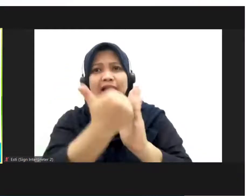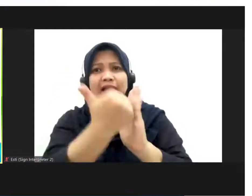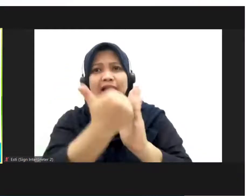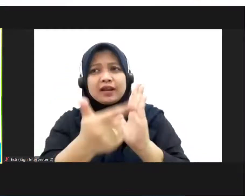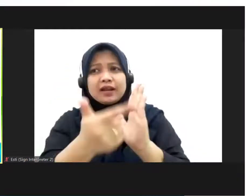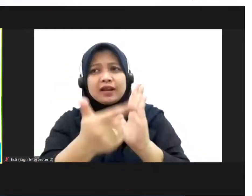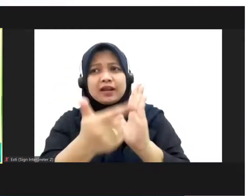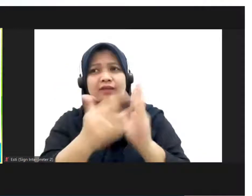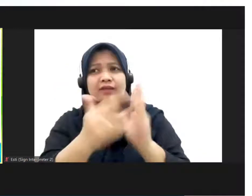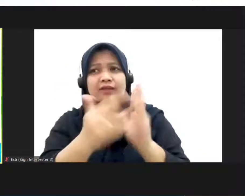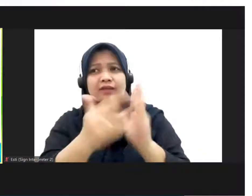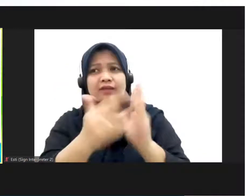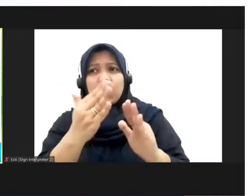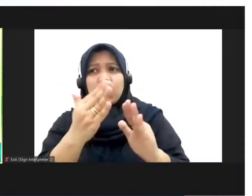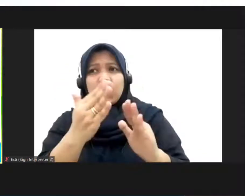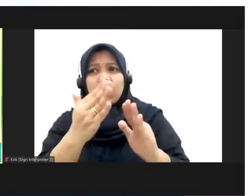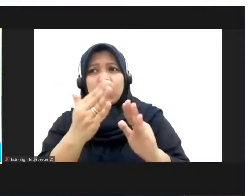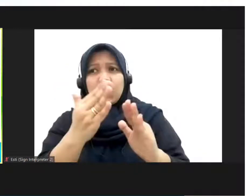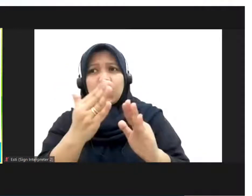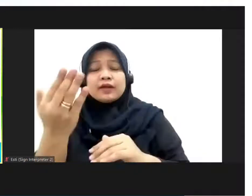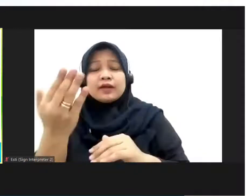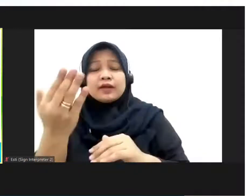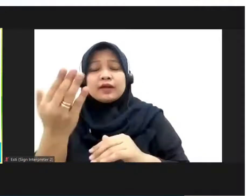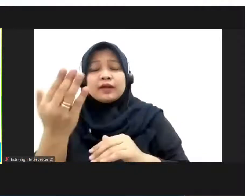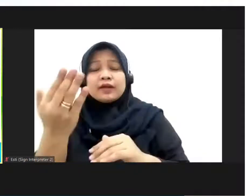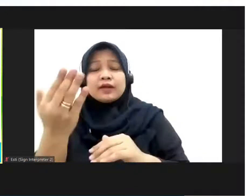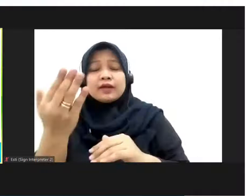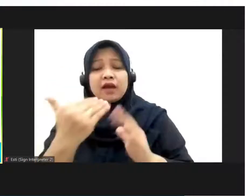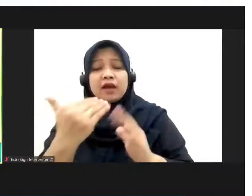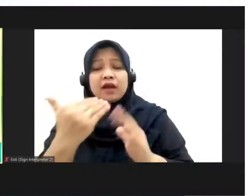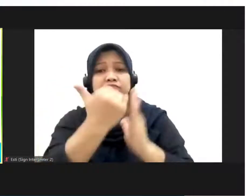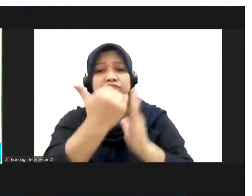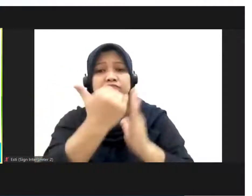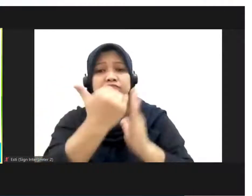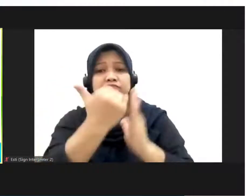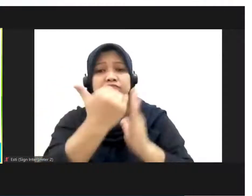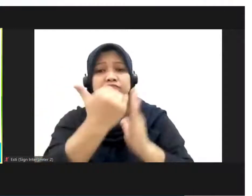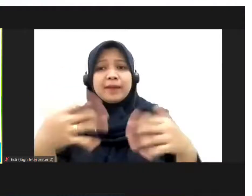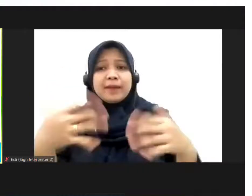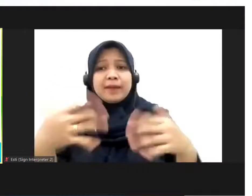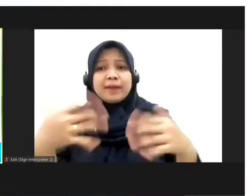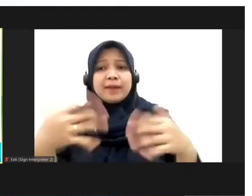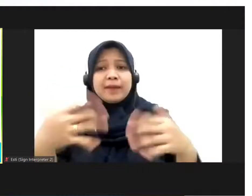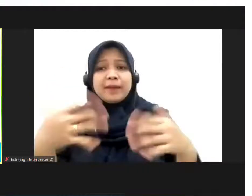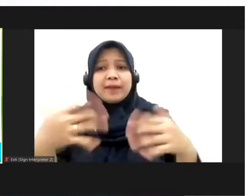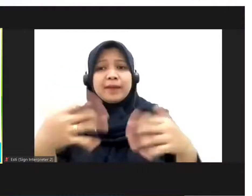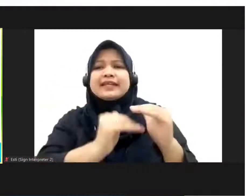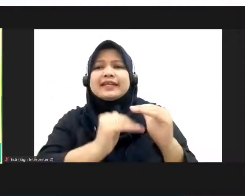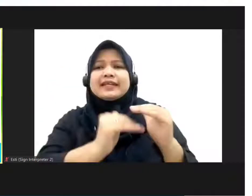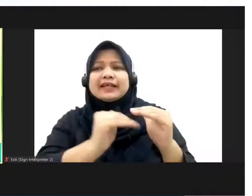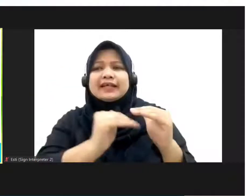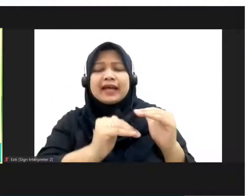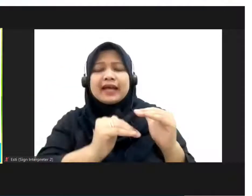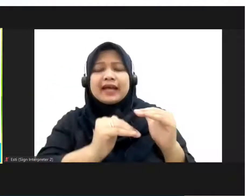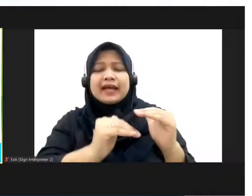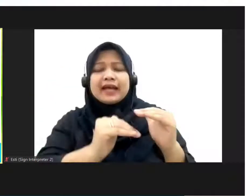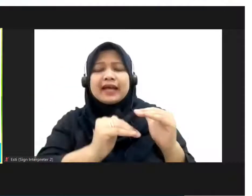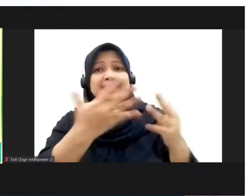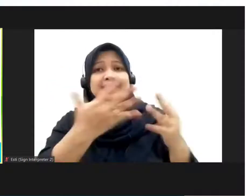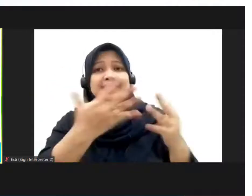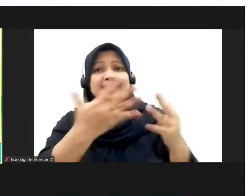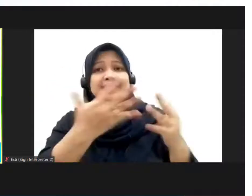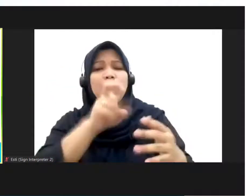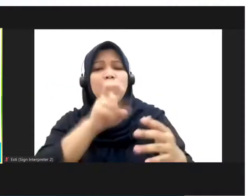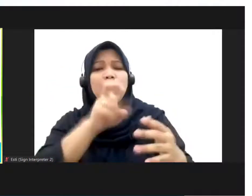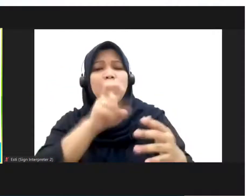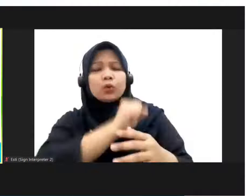what are their roles, well, they should be following the community-based disaster risk reduction management approach, meaning the people in